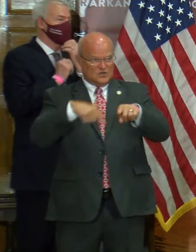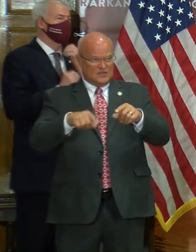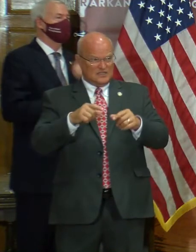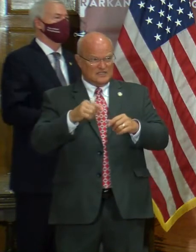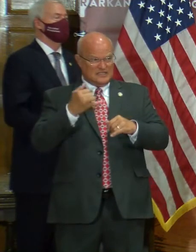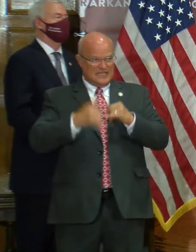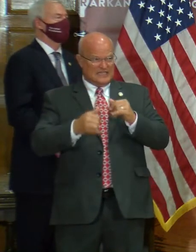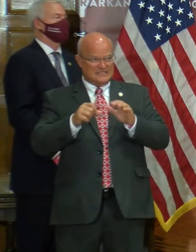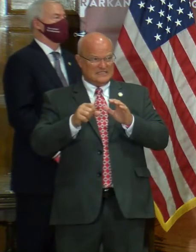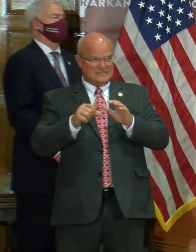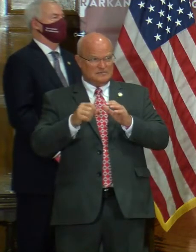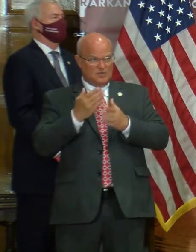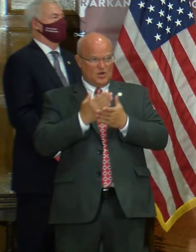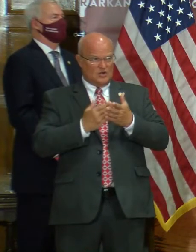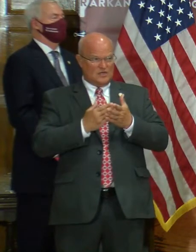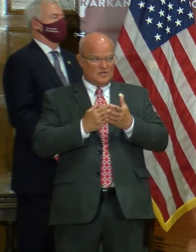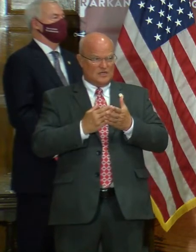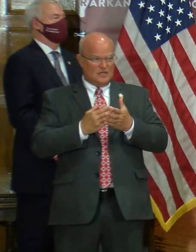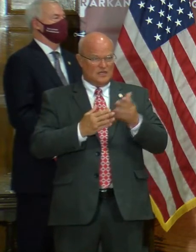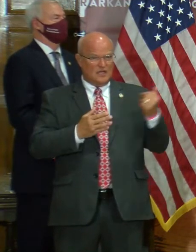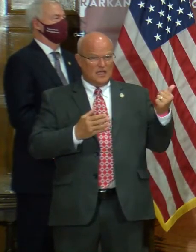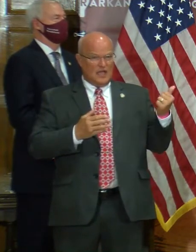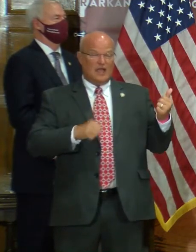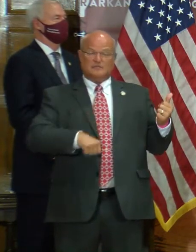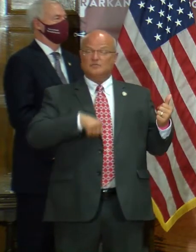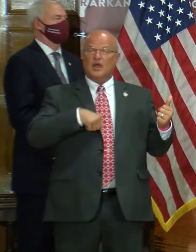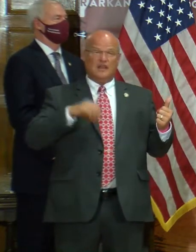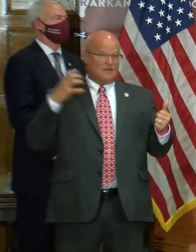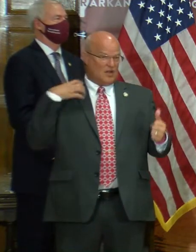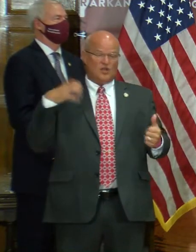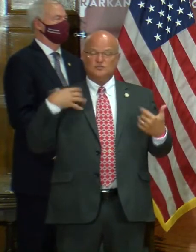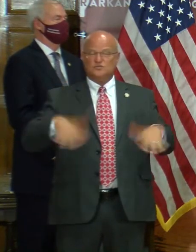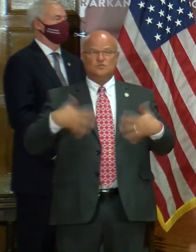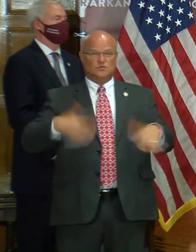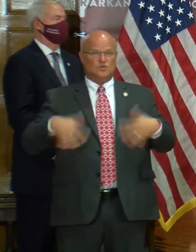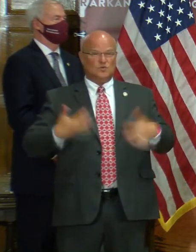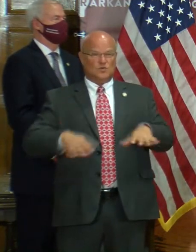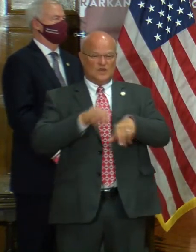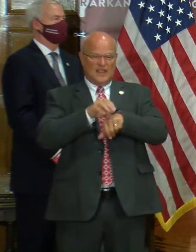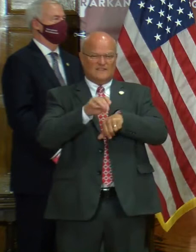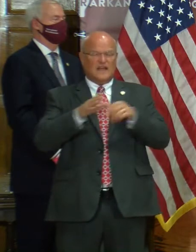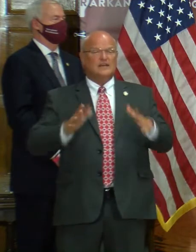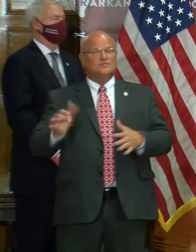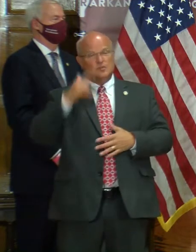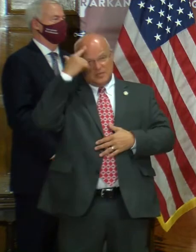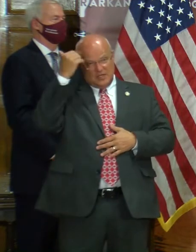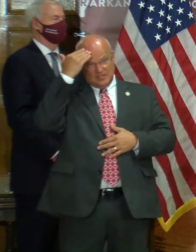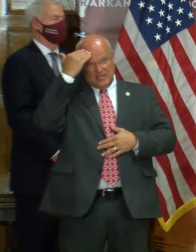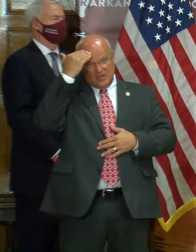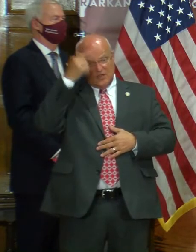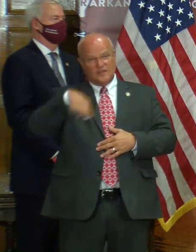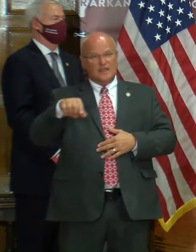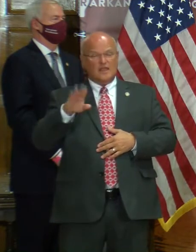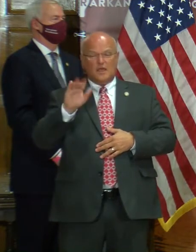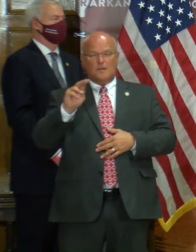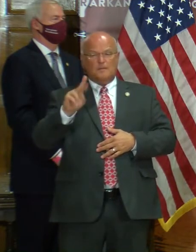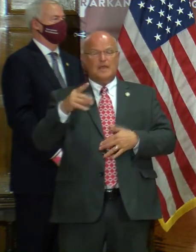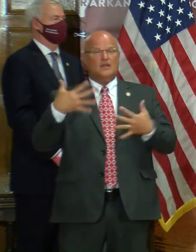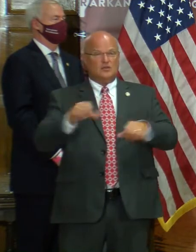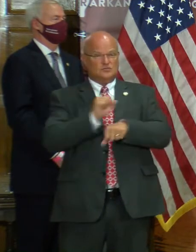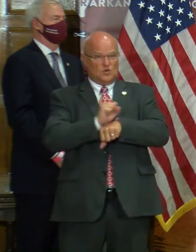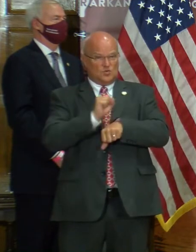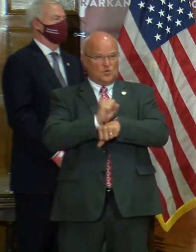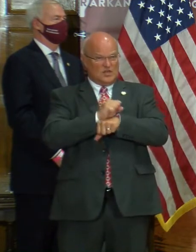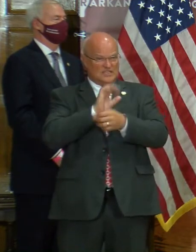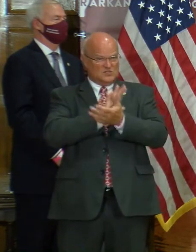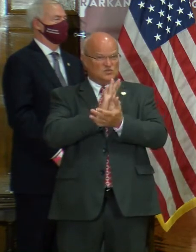last stage. I'm very proud of our coaches out there and our advisors too, because I know a lot of band people have already started working